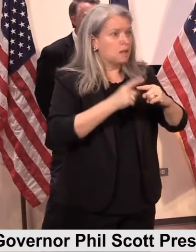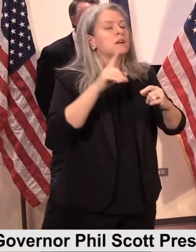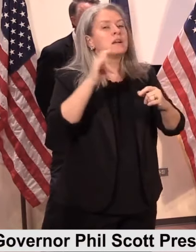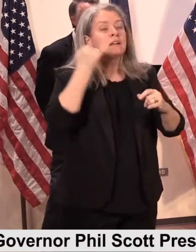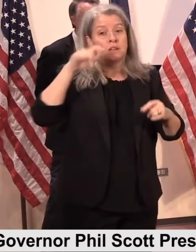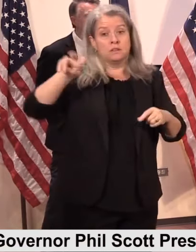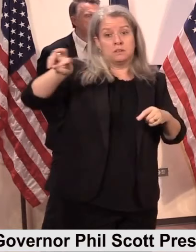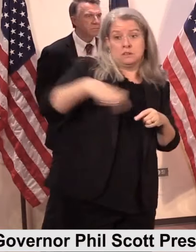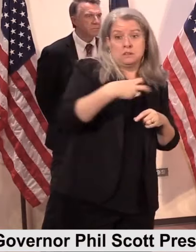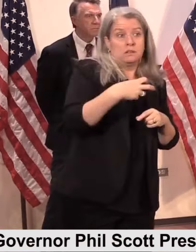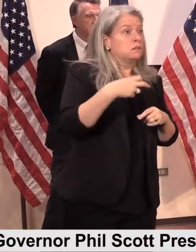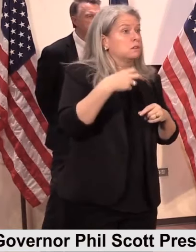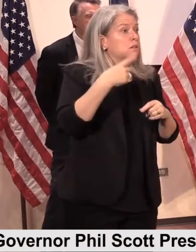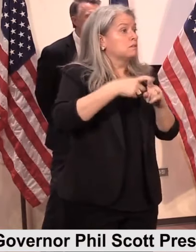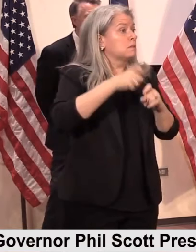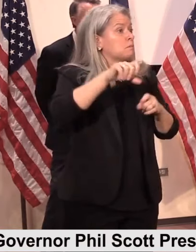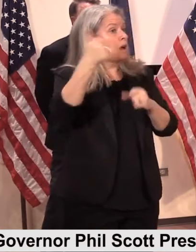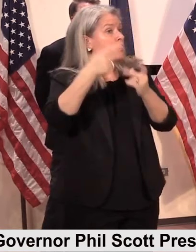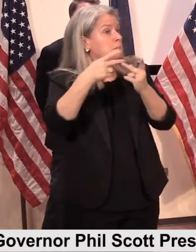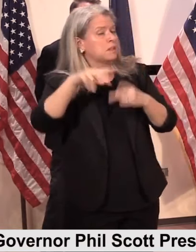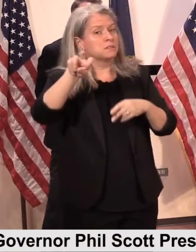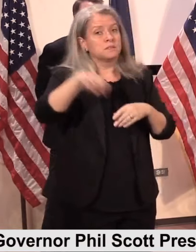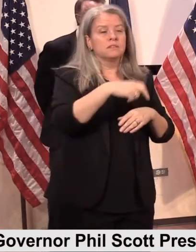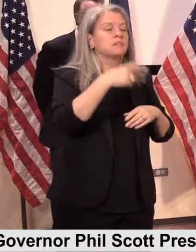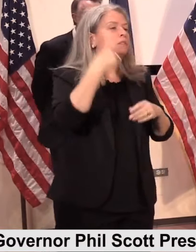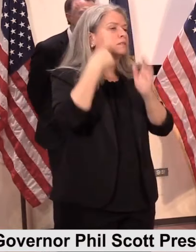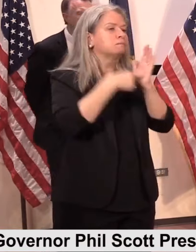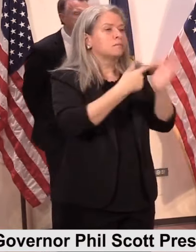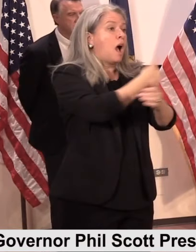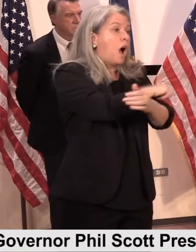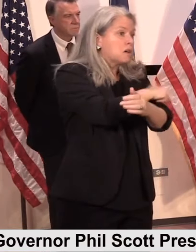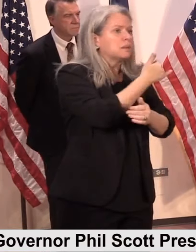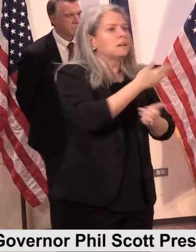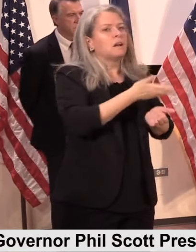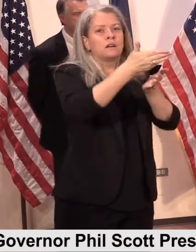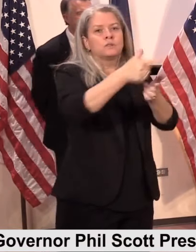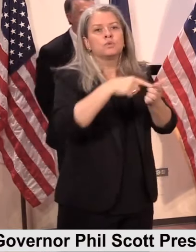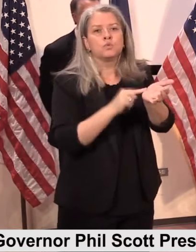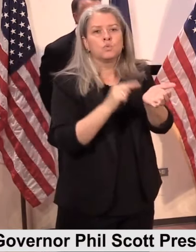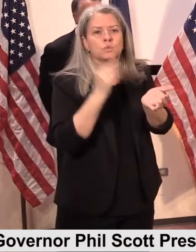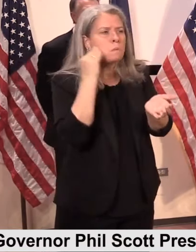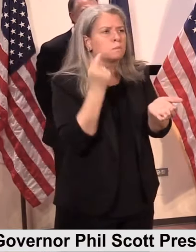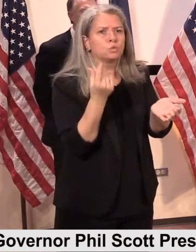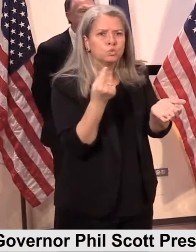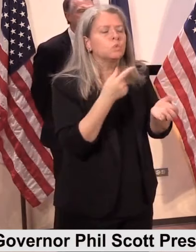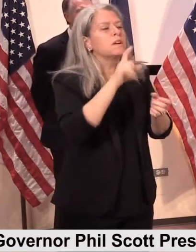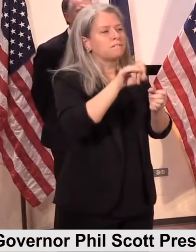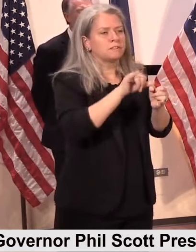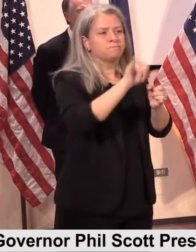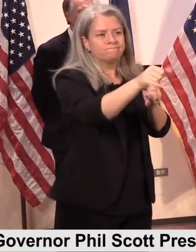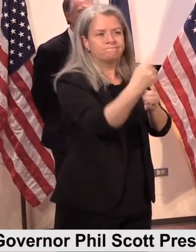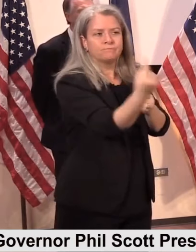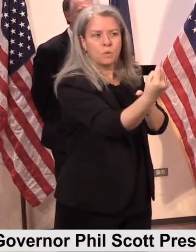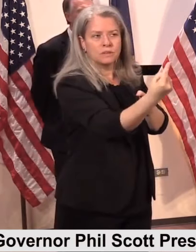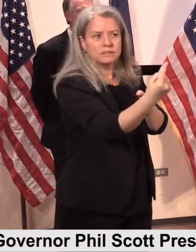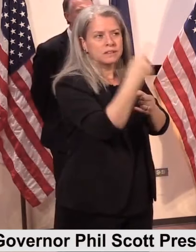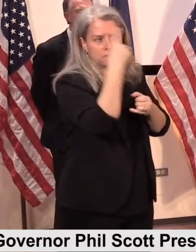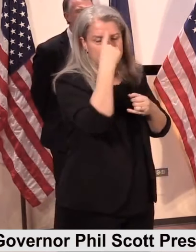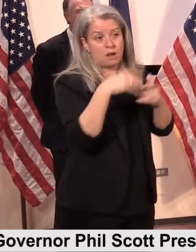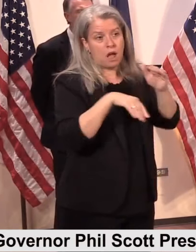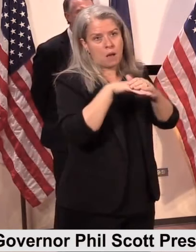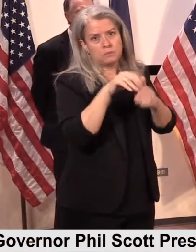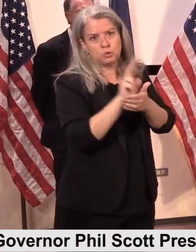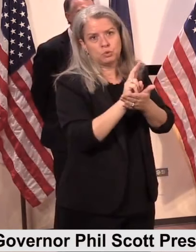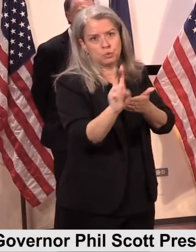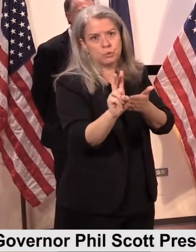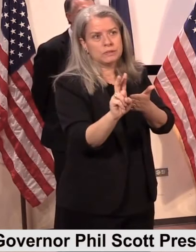the testing area. From, I just wanted for example, a hospital to talk about that quarantine and that patient up and move to forward 14 later days. Today, plus, as I